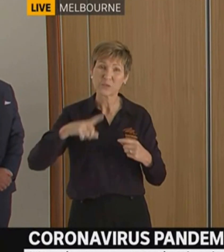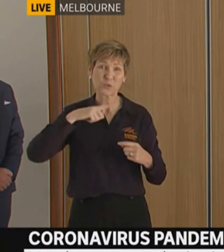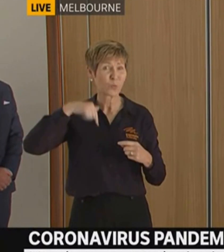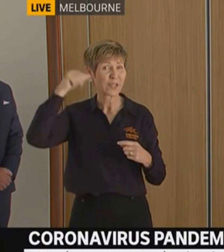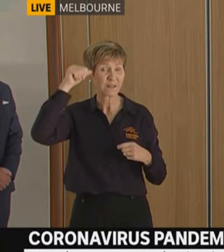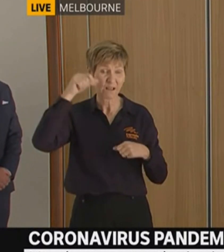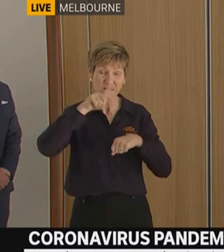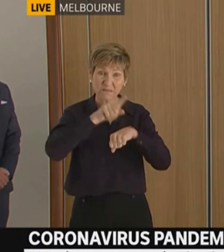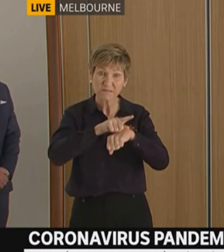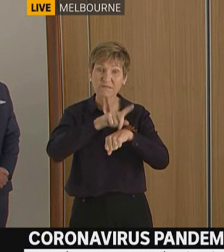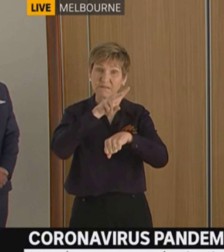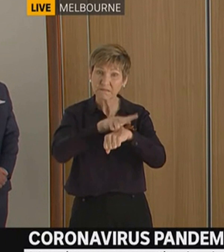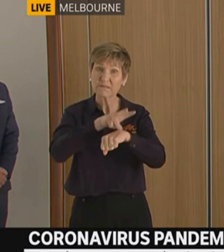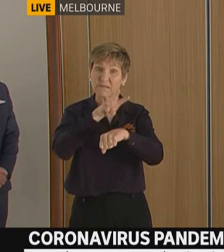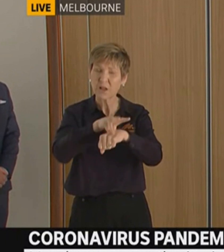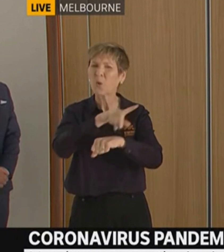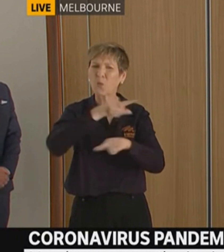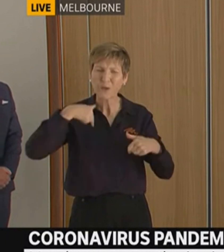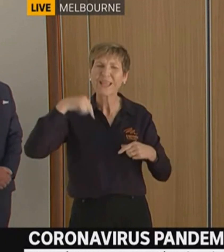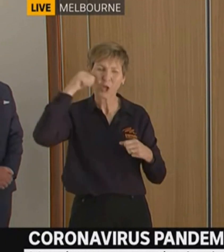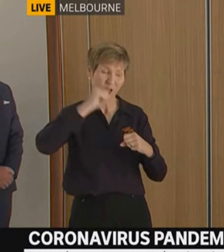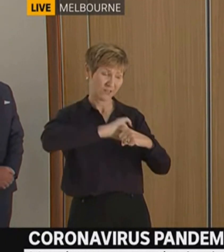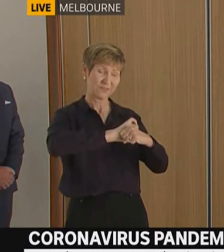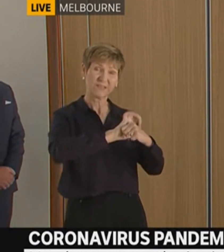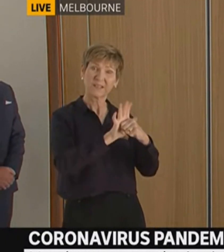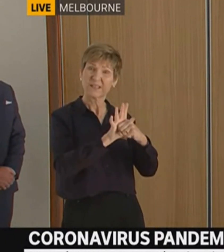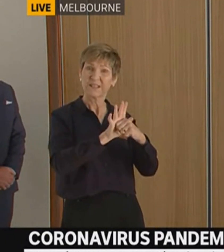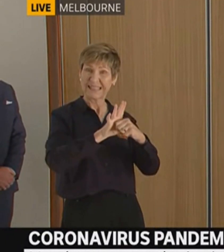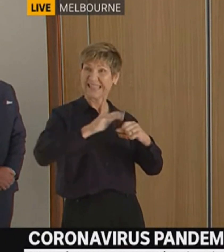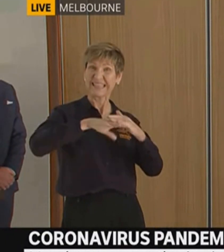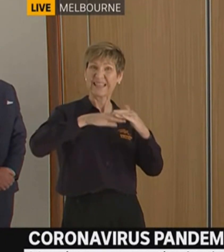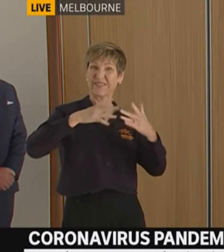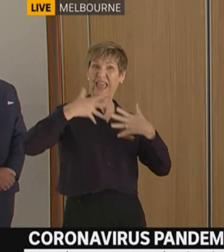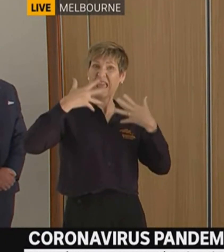few weeks and months of this virus. So please, I